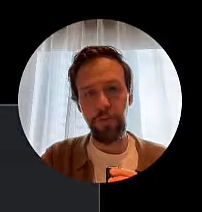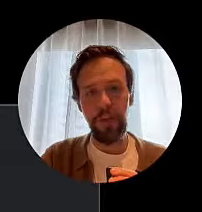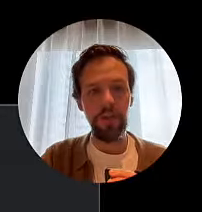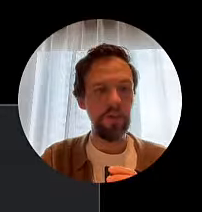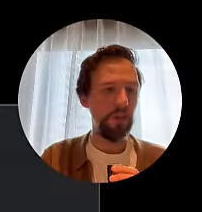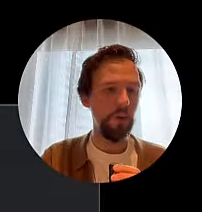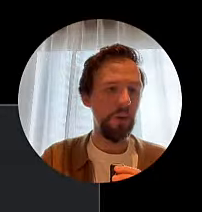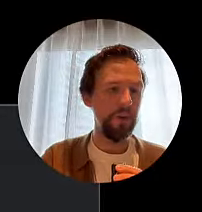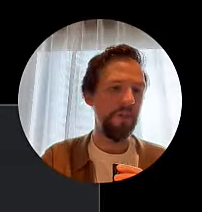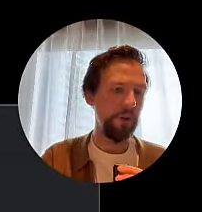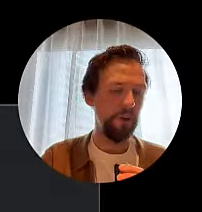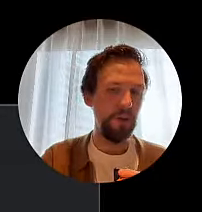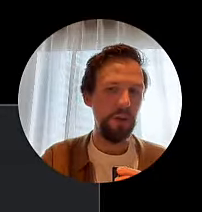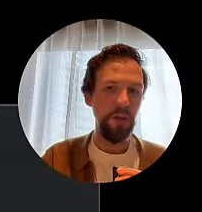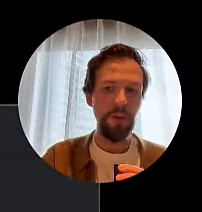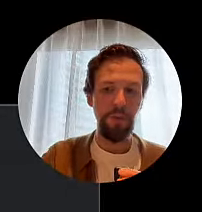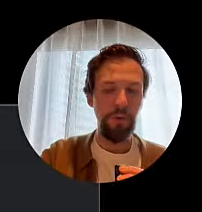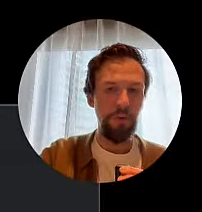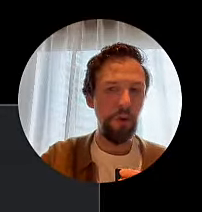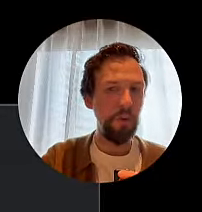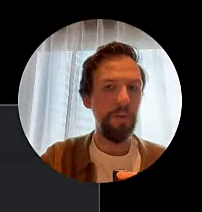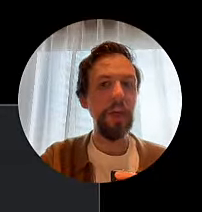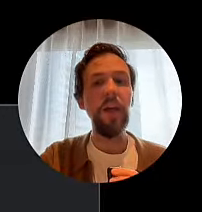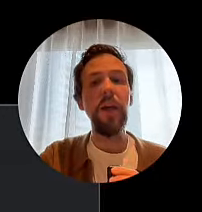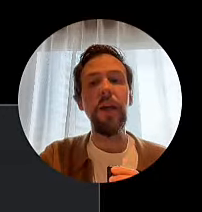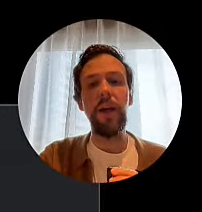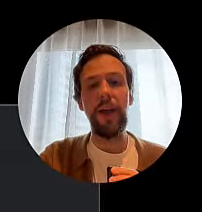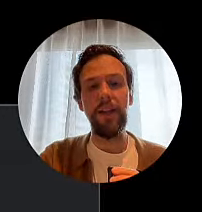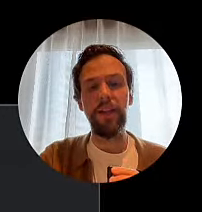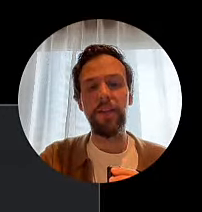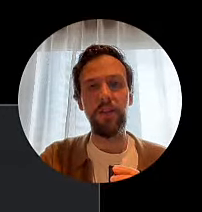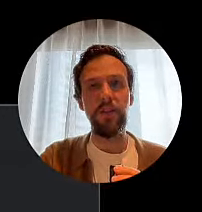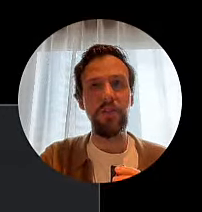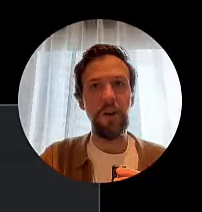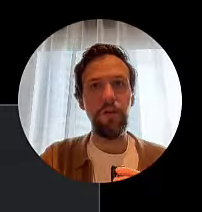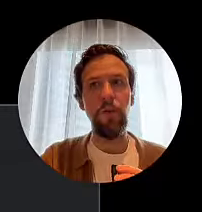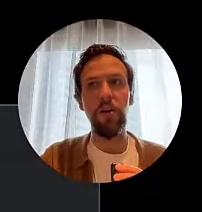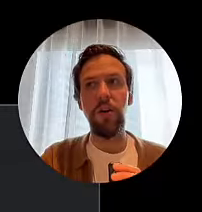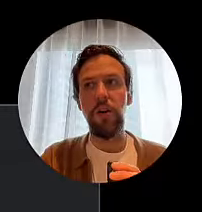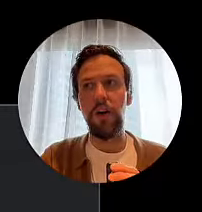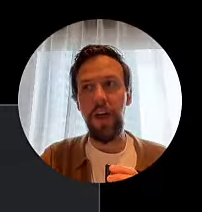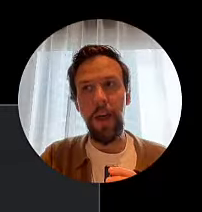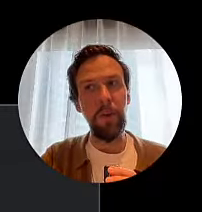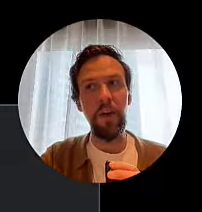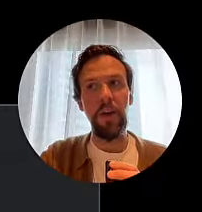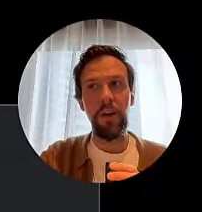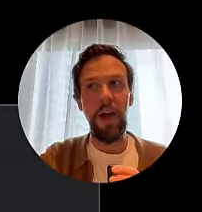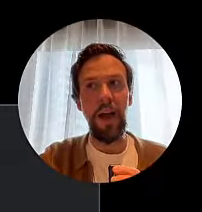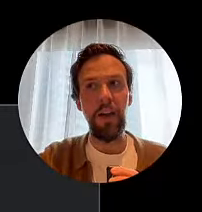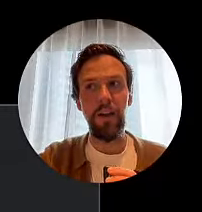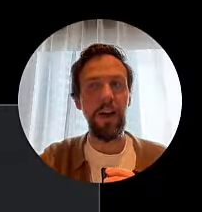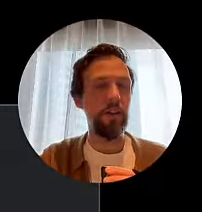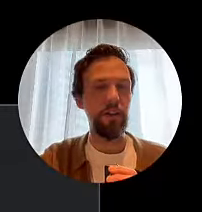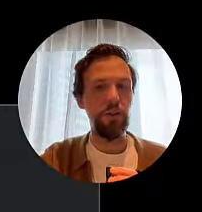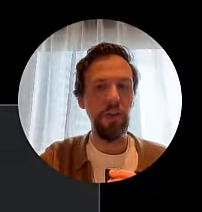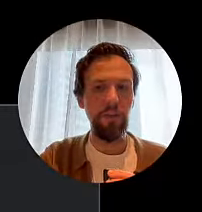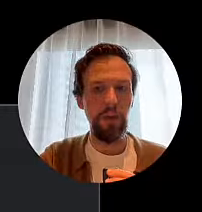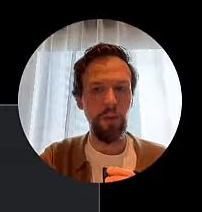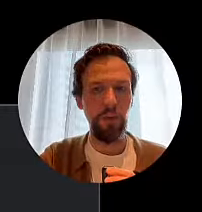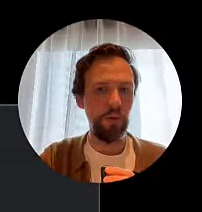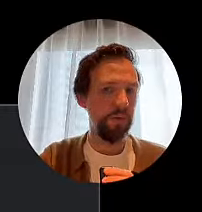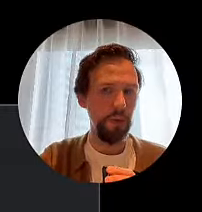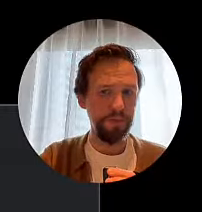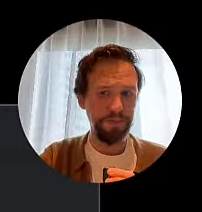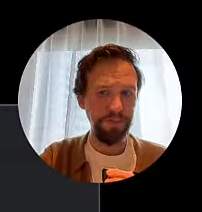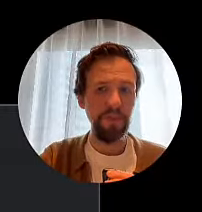situation with me, so a very good support flow with me, and therefore are happy and highly likely to give